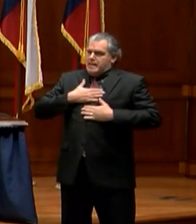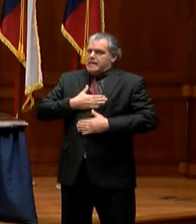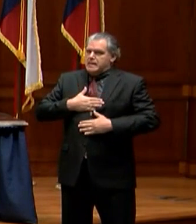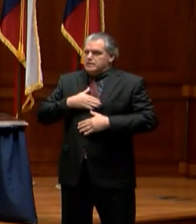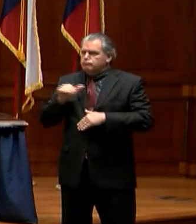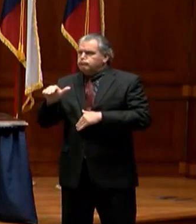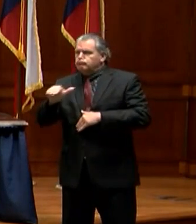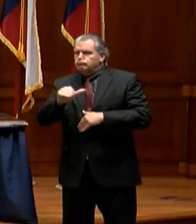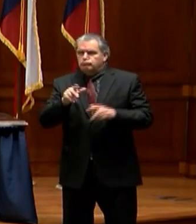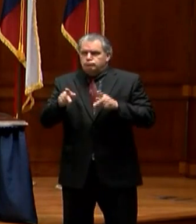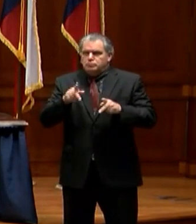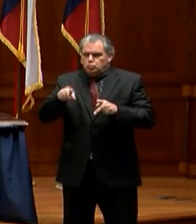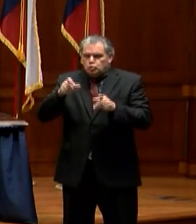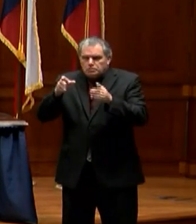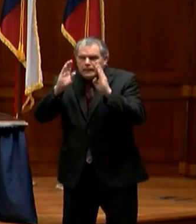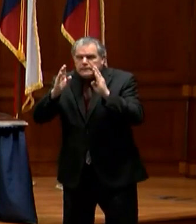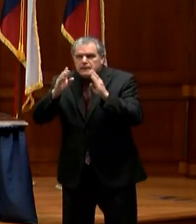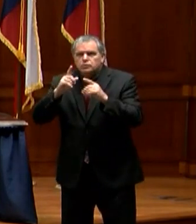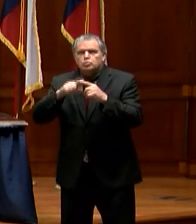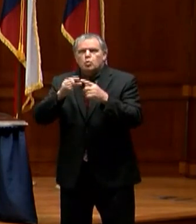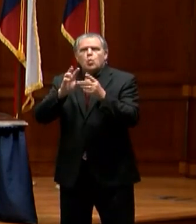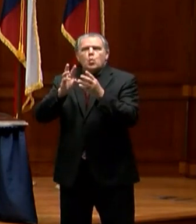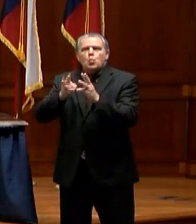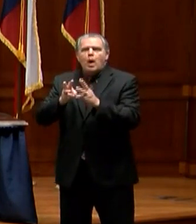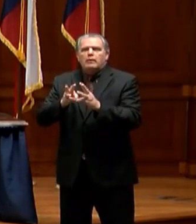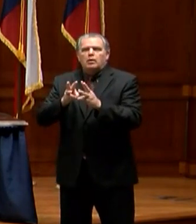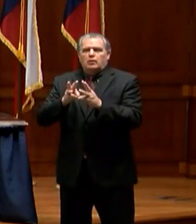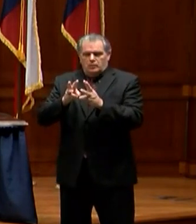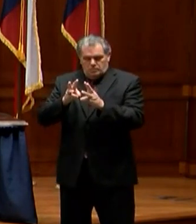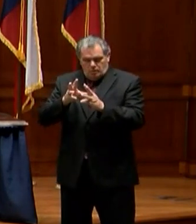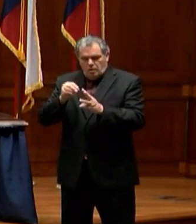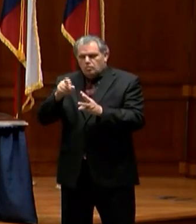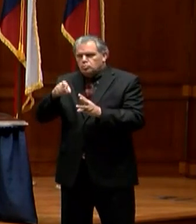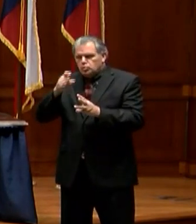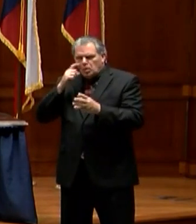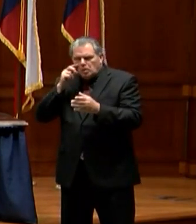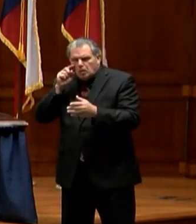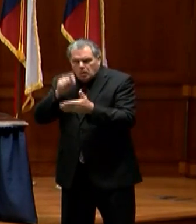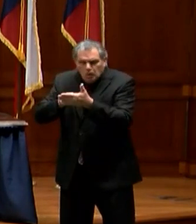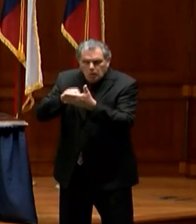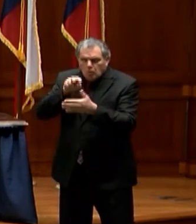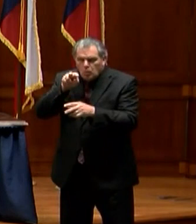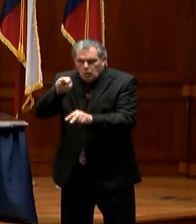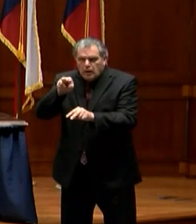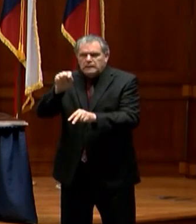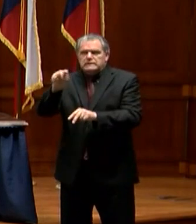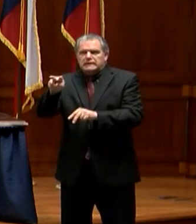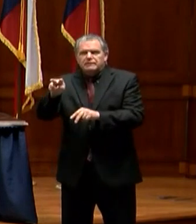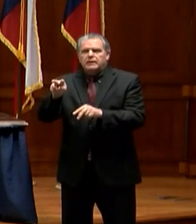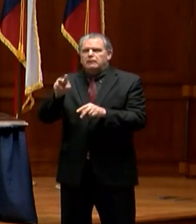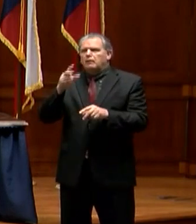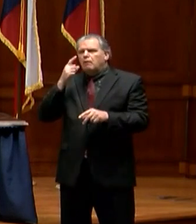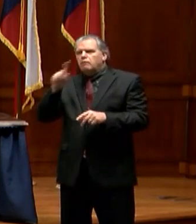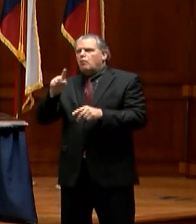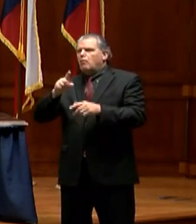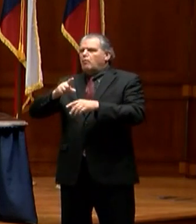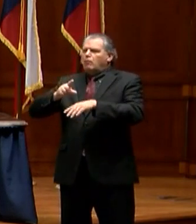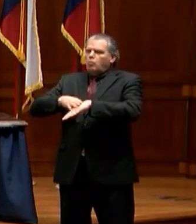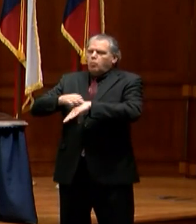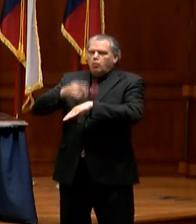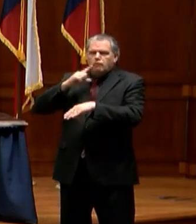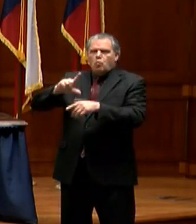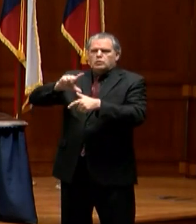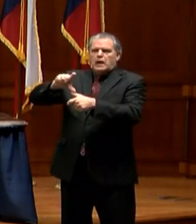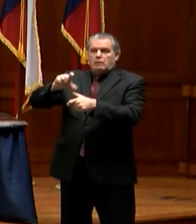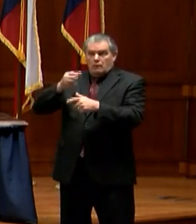to the community. They need to pay attention to their weather radios, and they need to pay attention to their TV broadcast journalists. If a tornado warning is issued for your